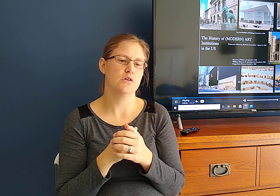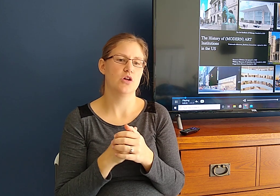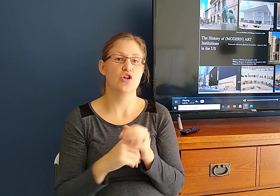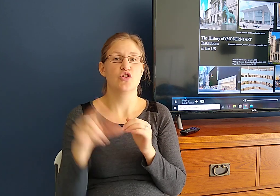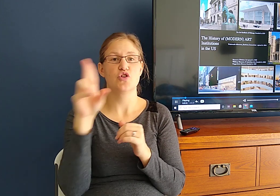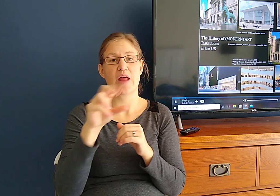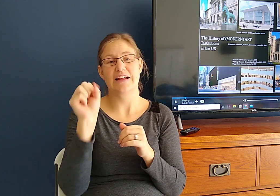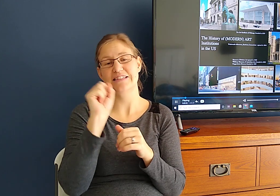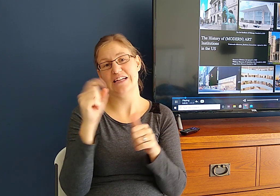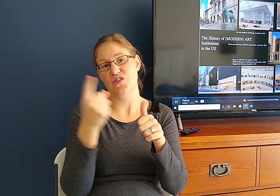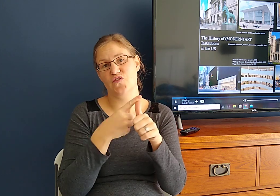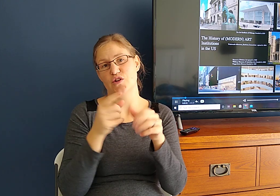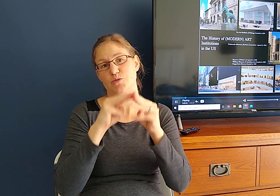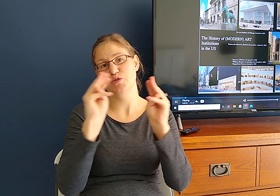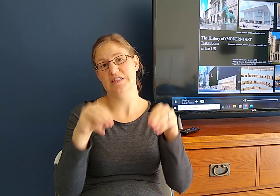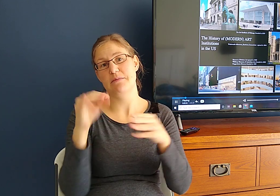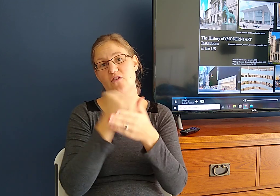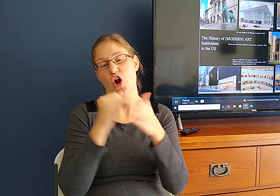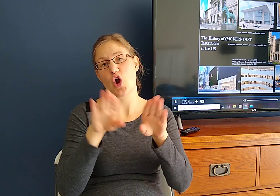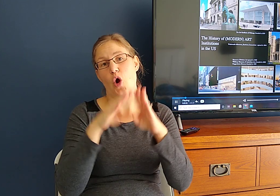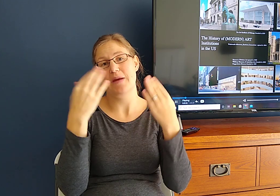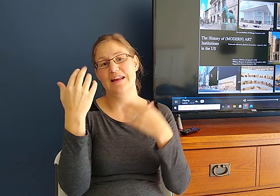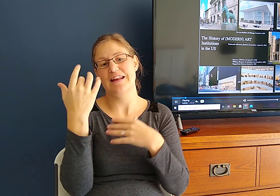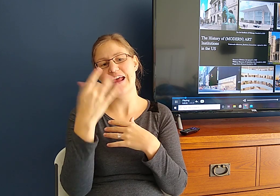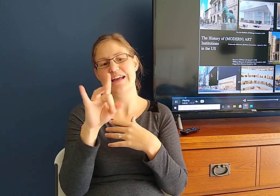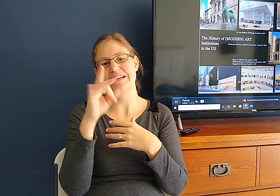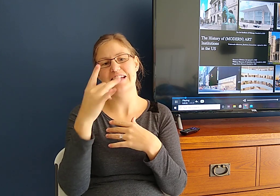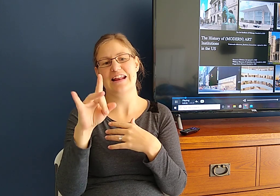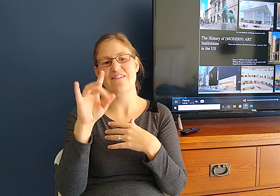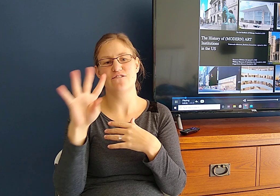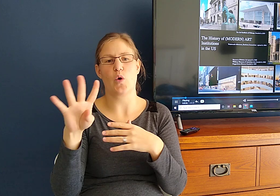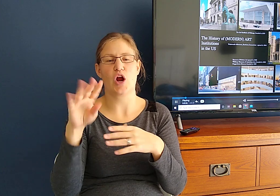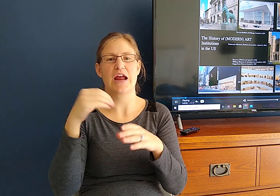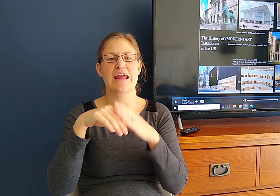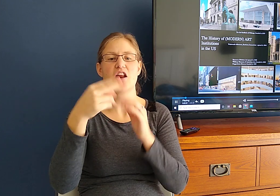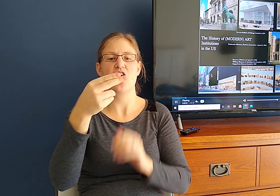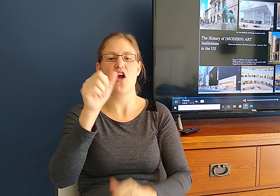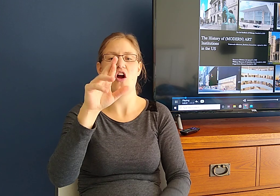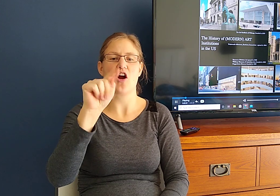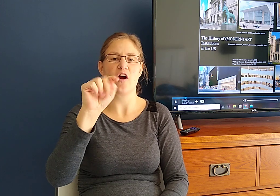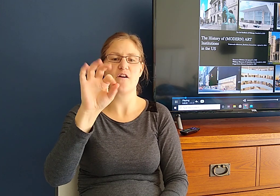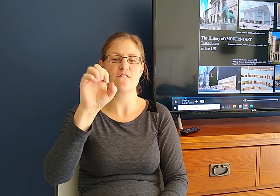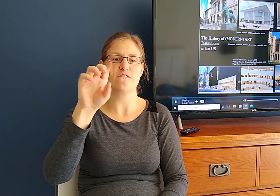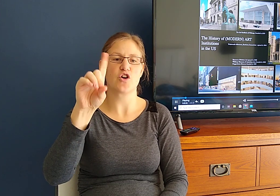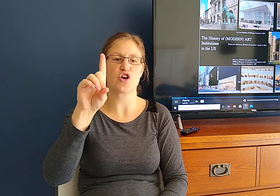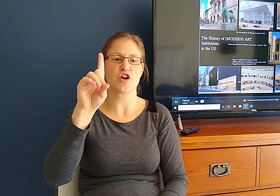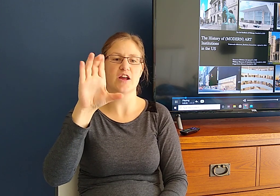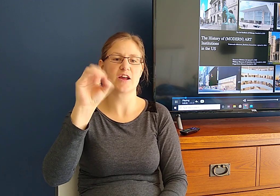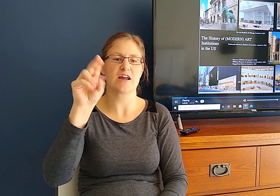of art opened in 1884 in Hartford, Connecticut. 34 years later, the Art